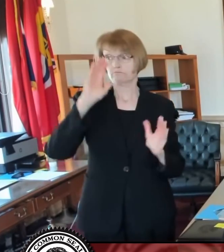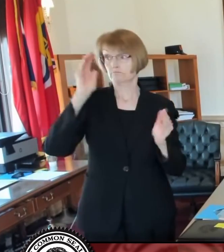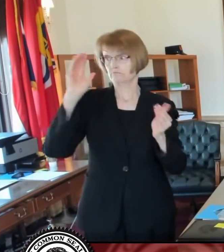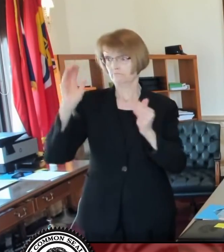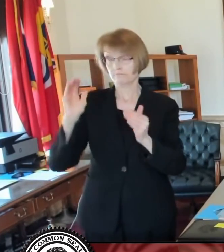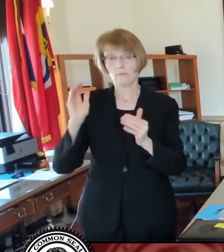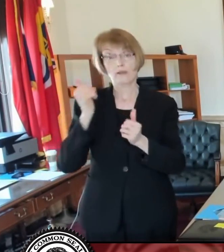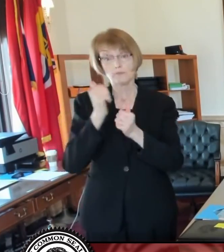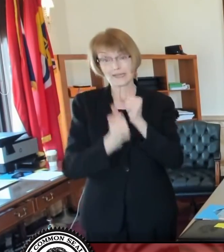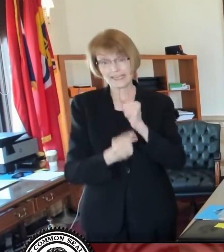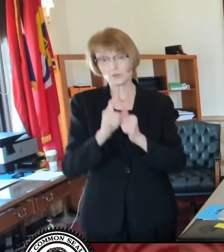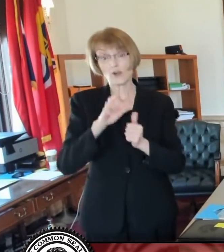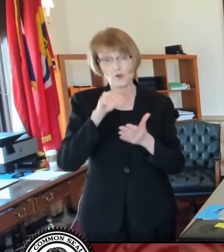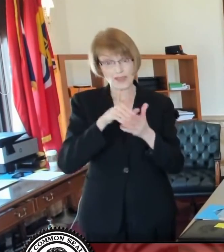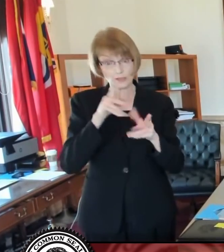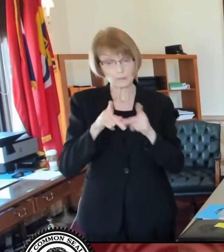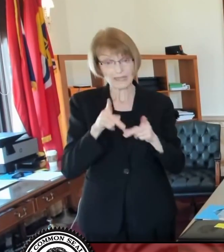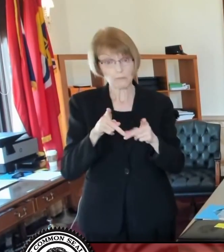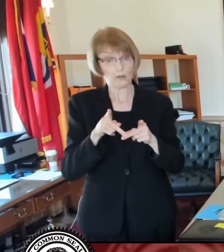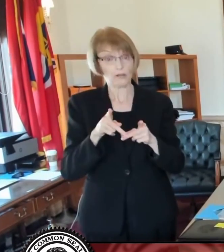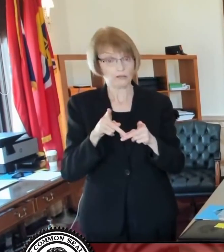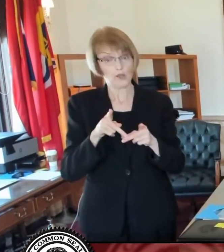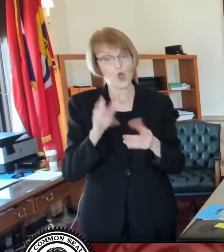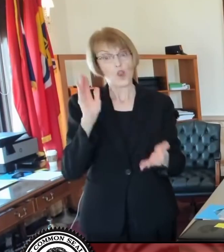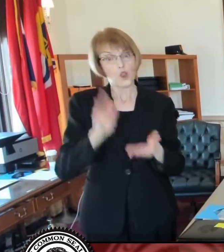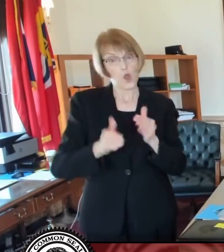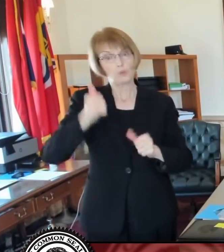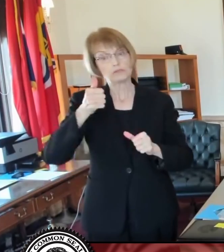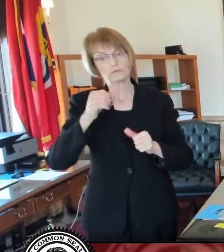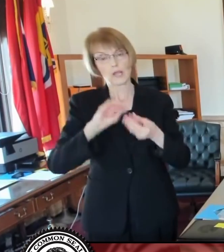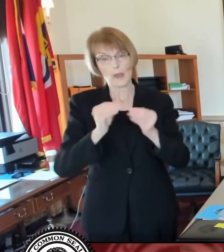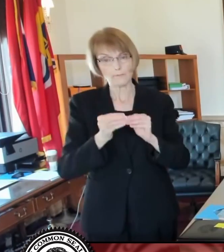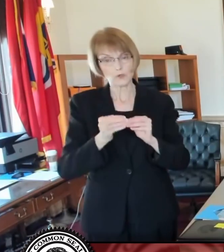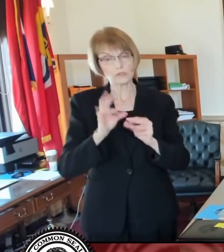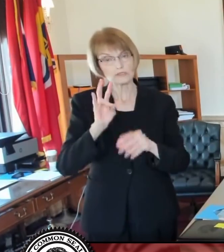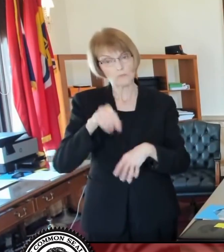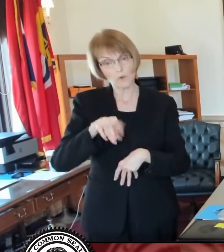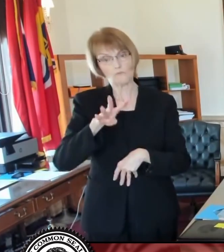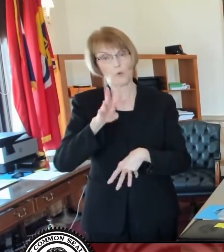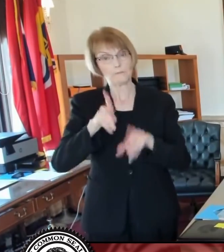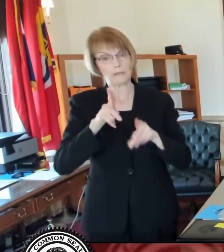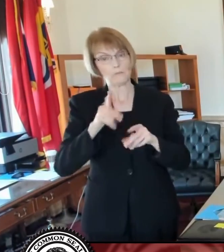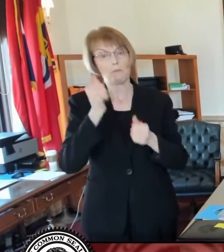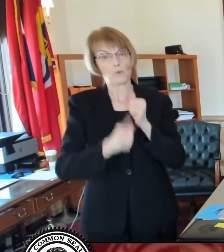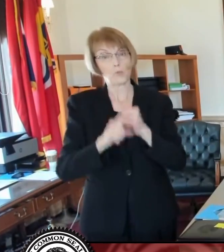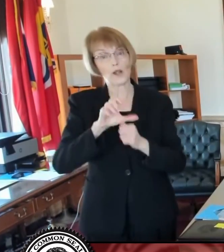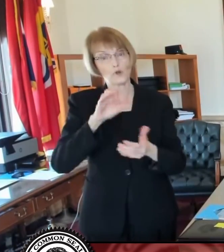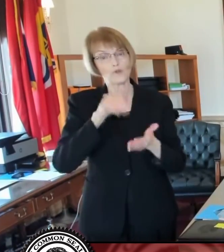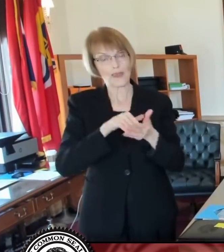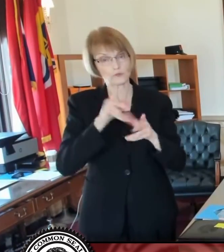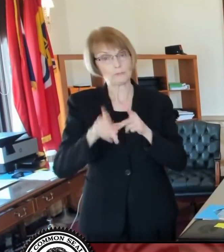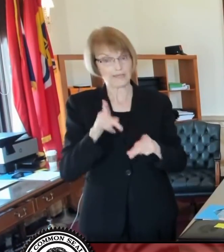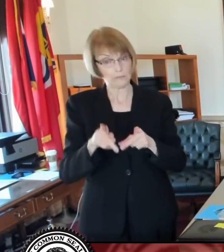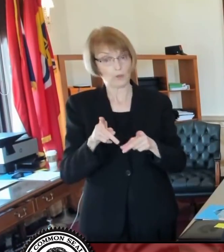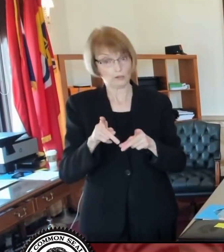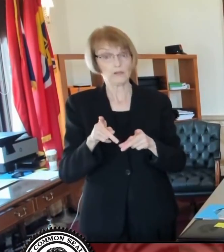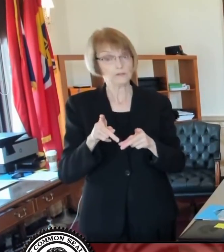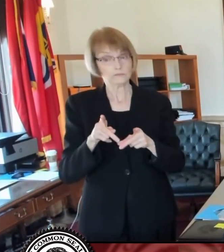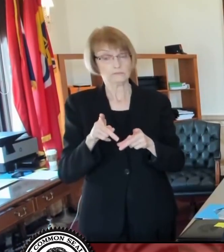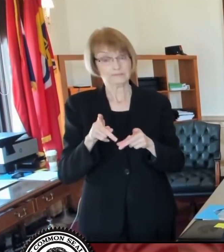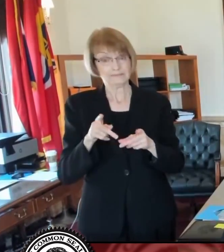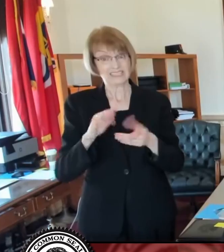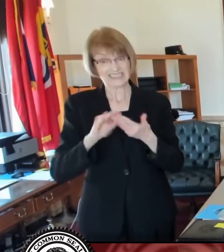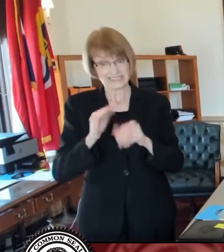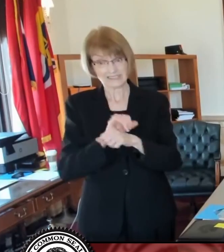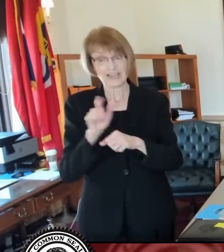per 100,000 in the region. The city of St. Louis is at 7.4 new cases per 100,000. That's